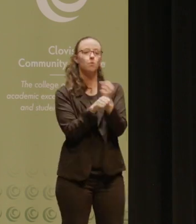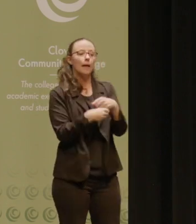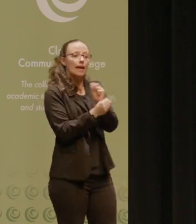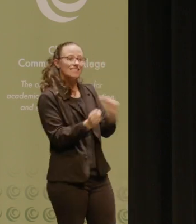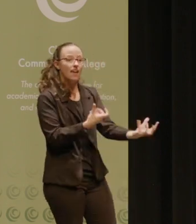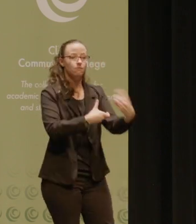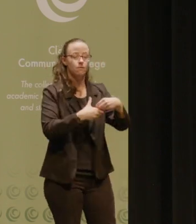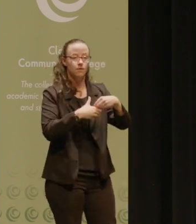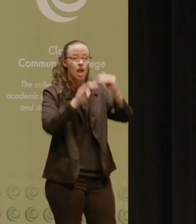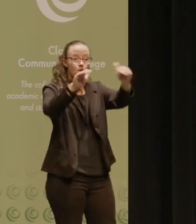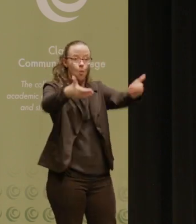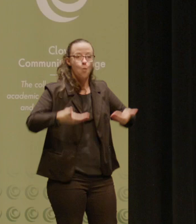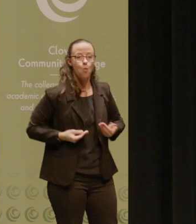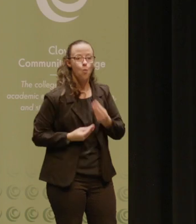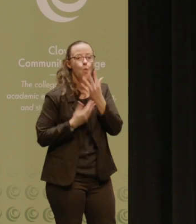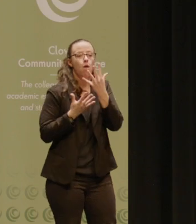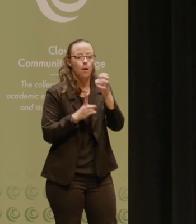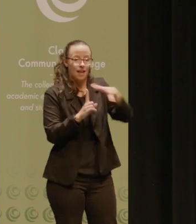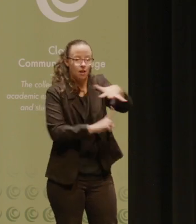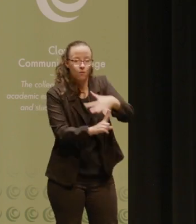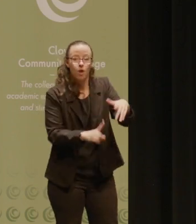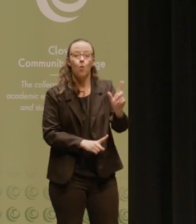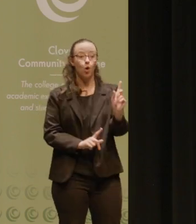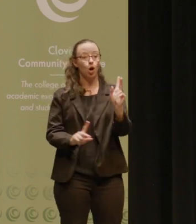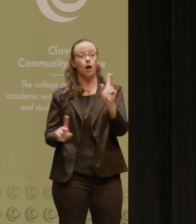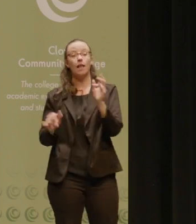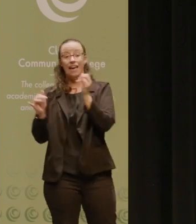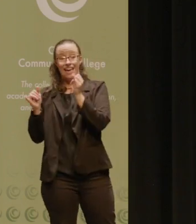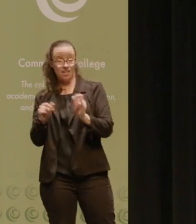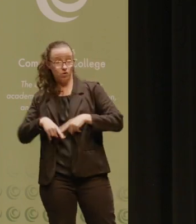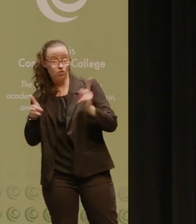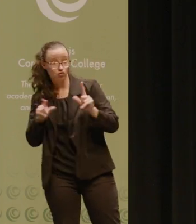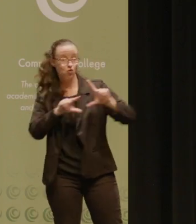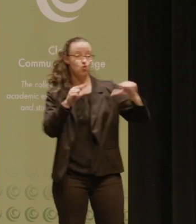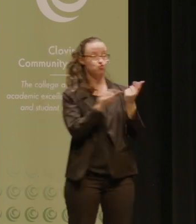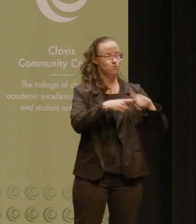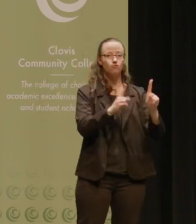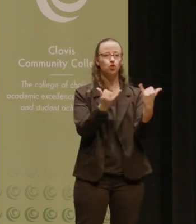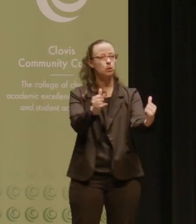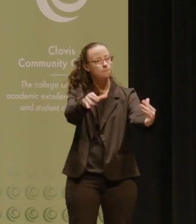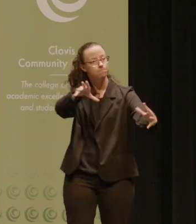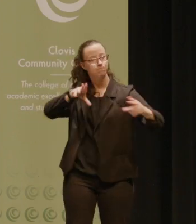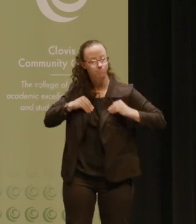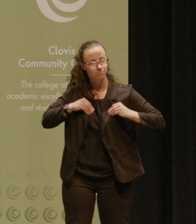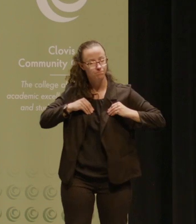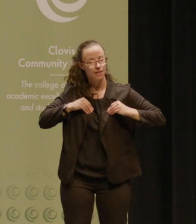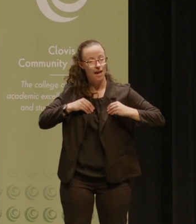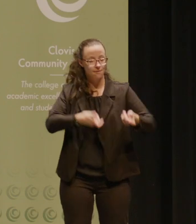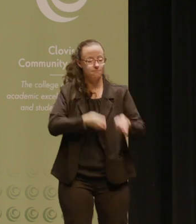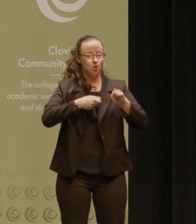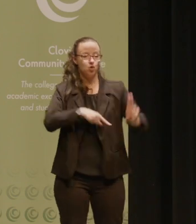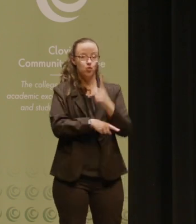inclusive, and welcoming environment where individual and group differences are valued and leveraged for our